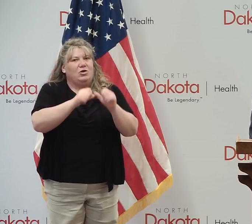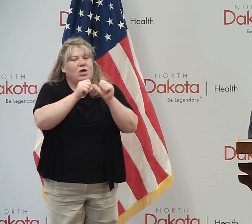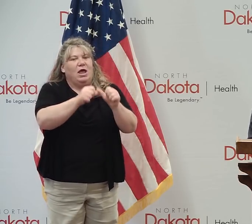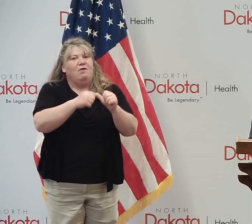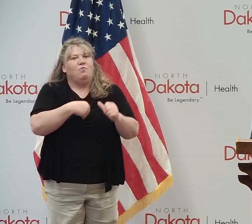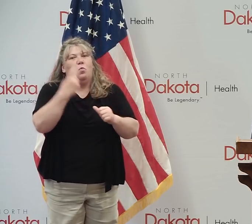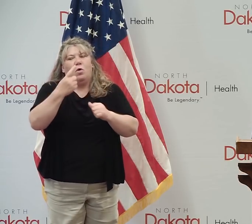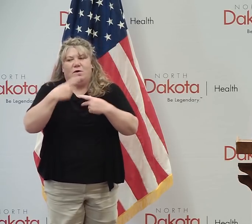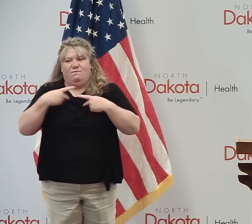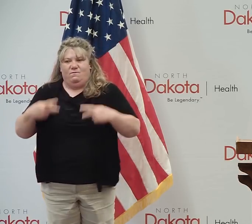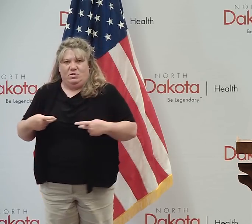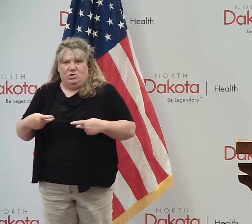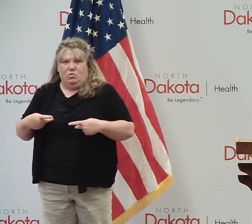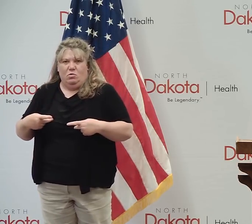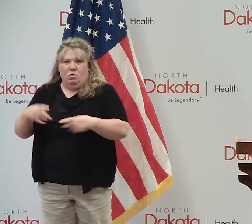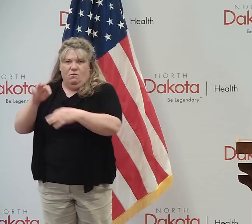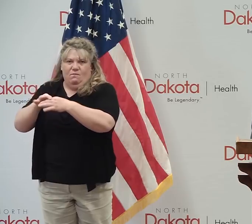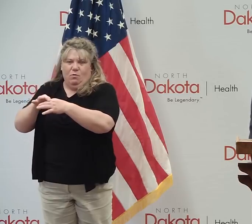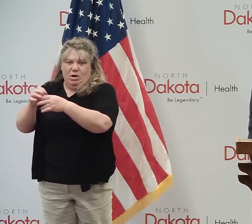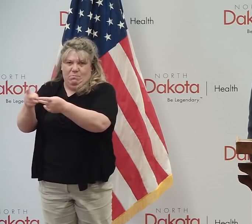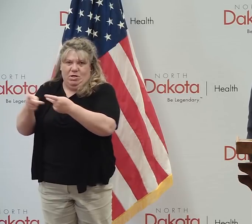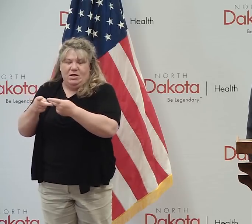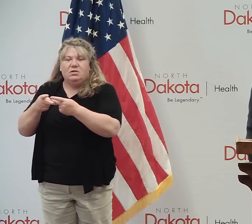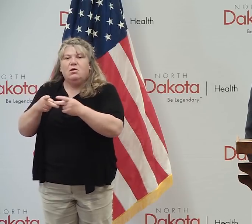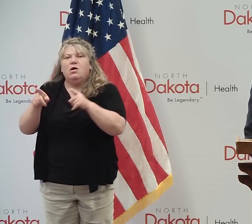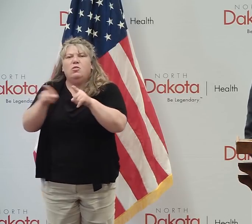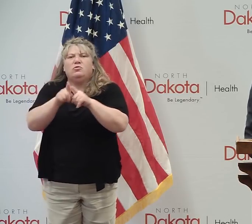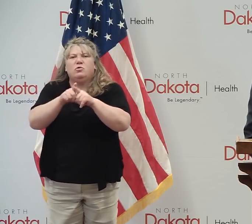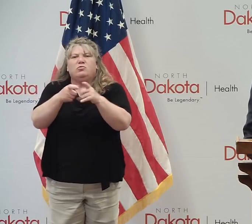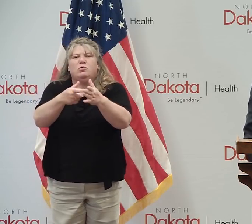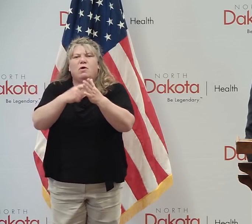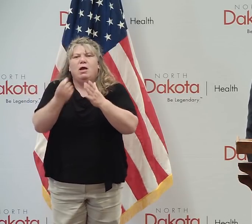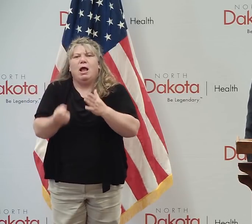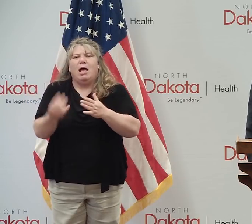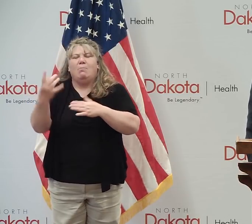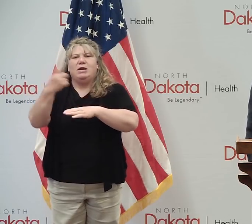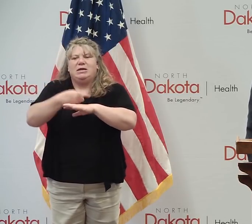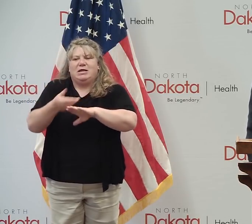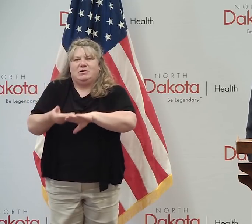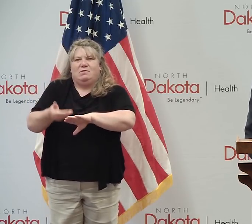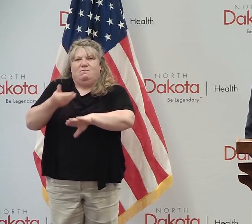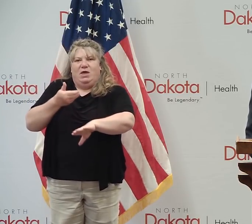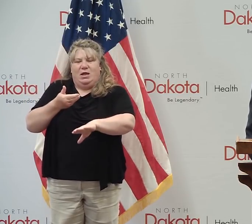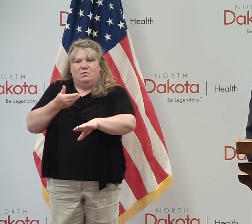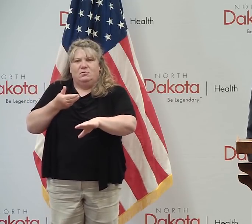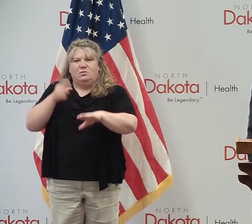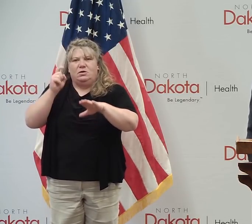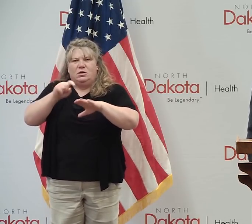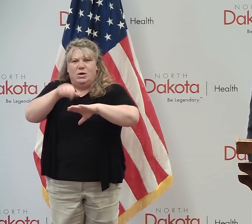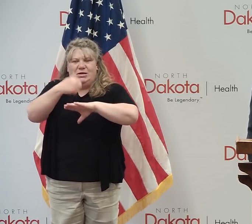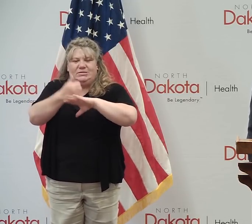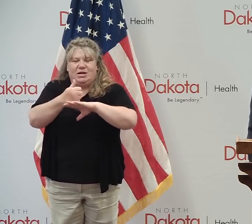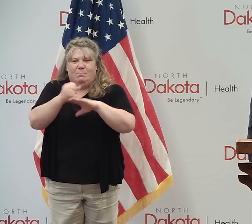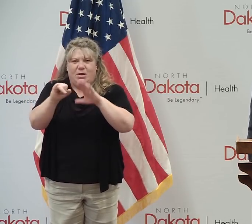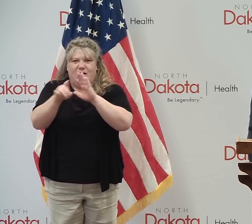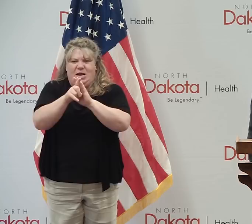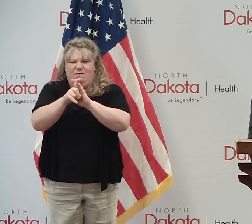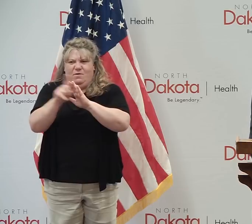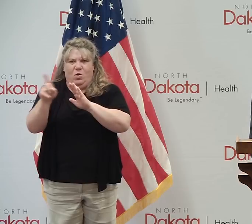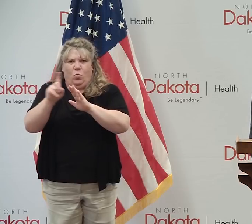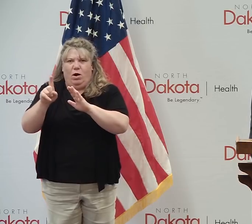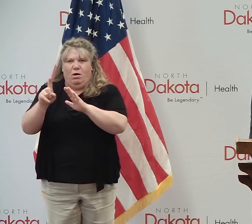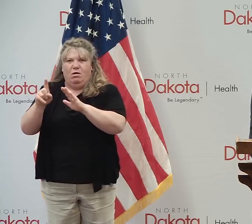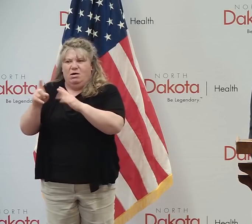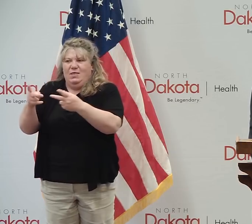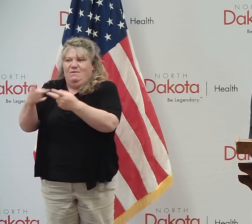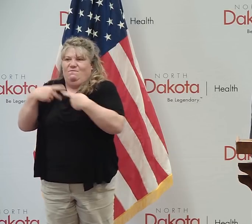least one physical polling place. There was also a criteria for how many days in advance that you had to set up and identify where those polling